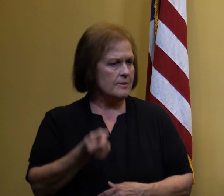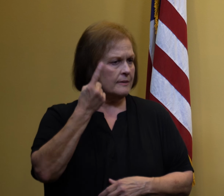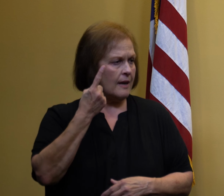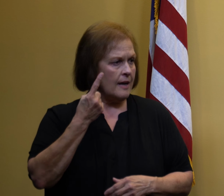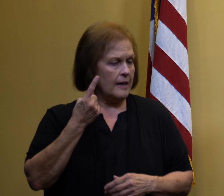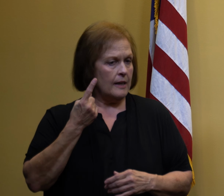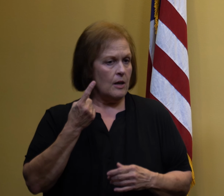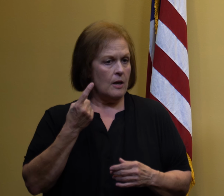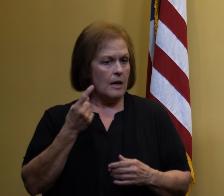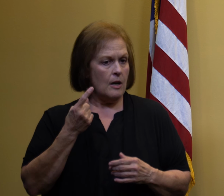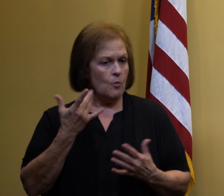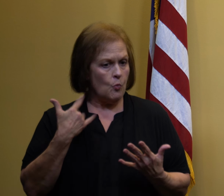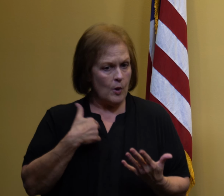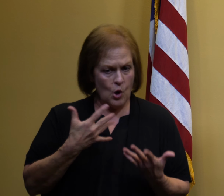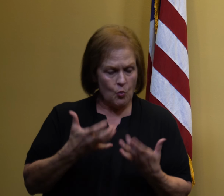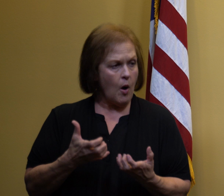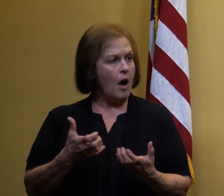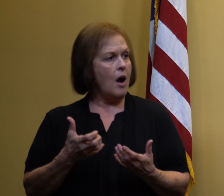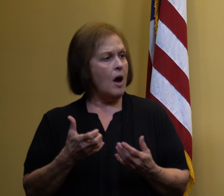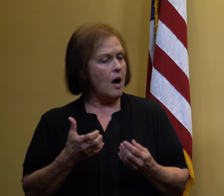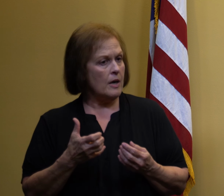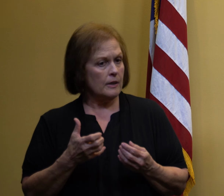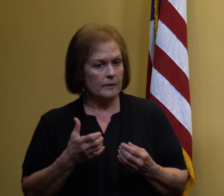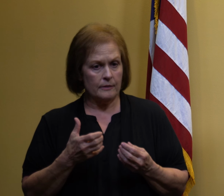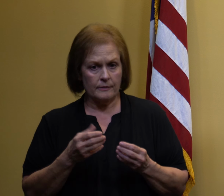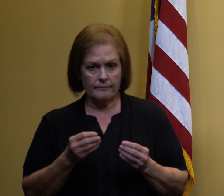wanting to push for and implement